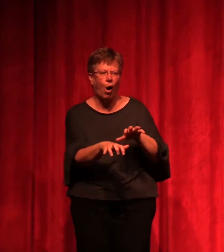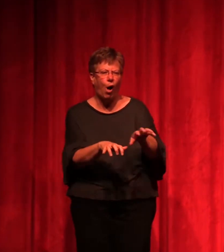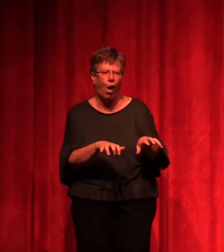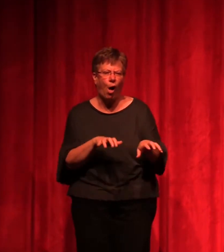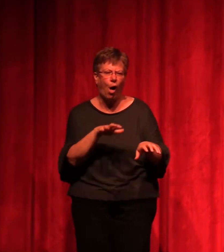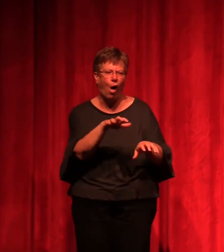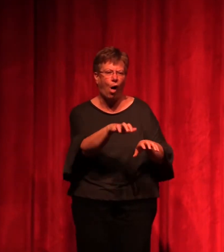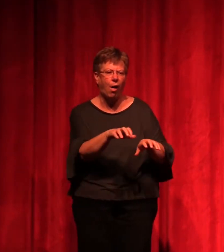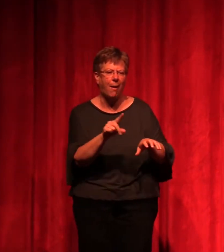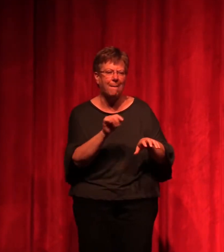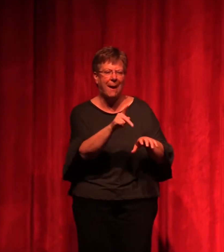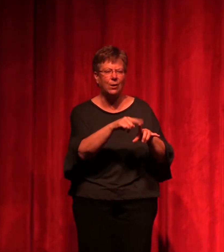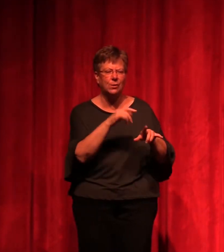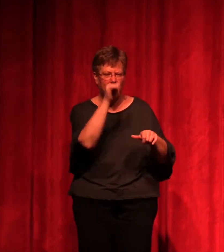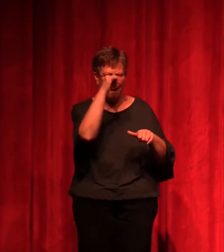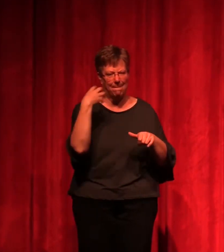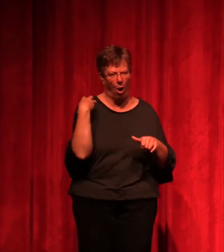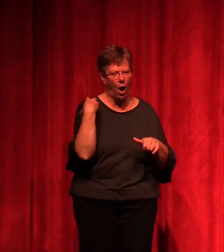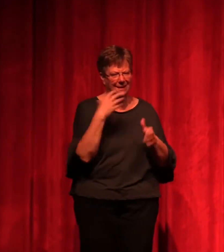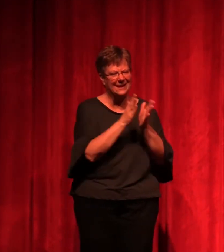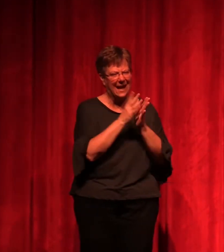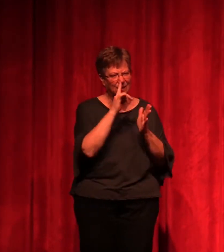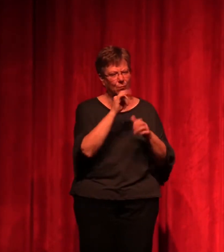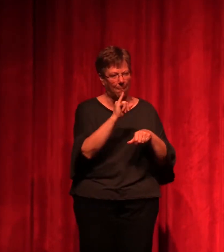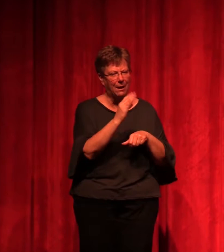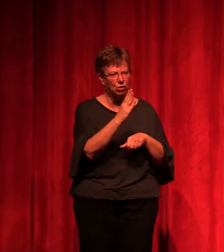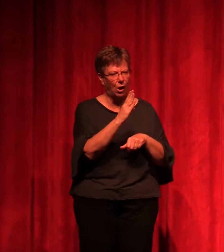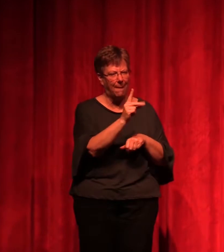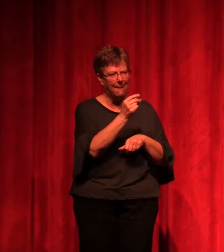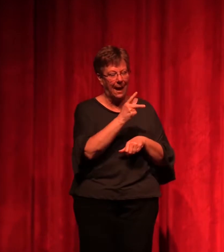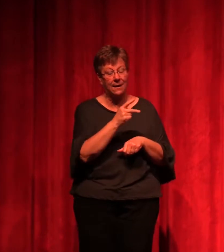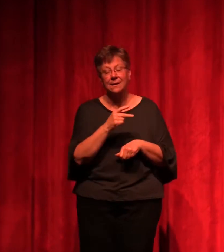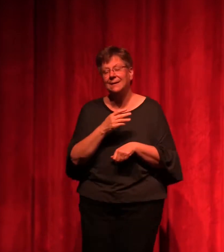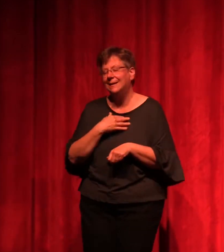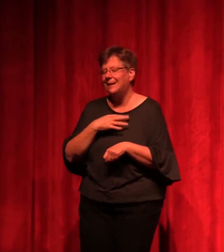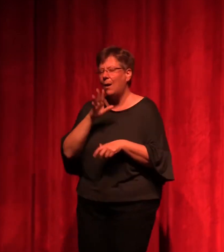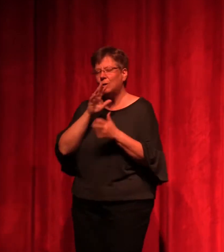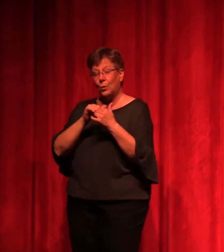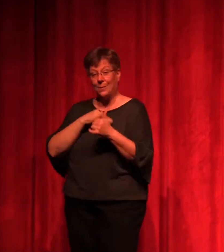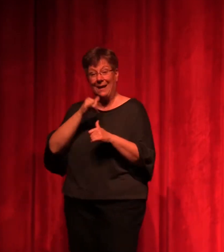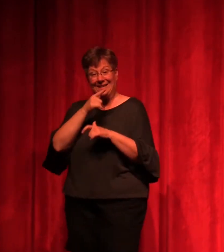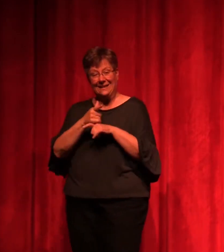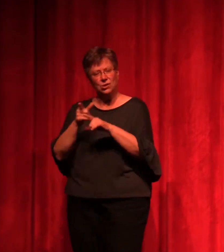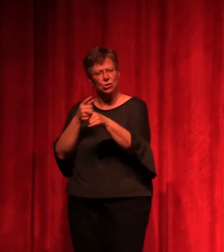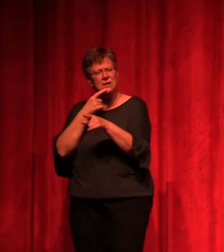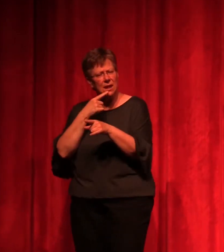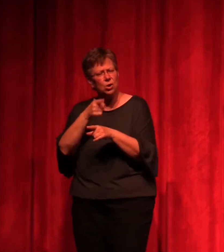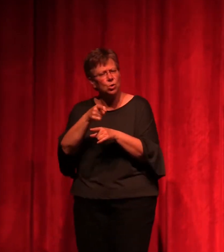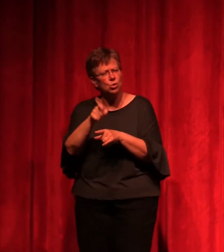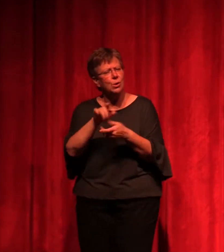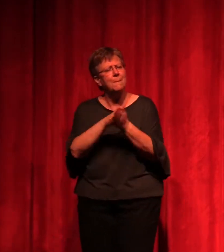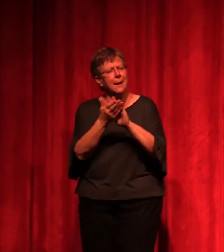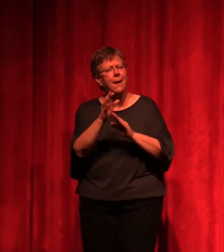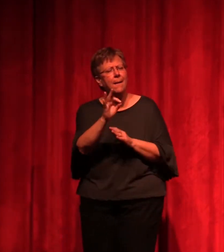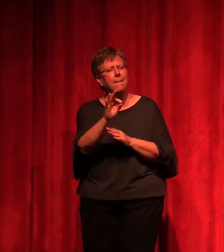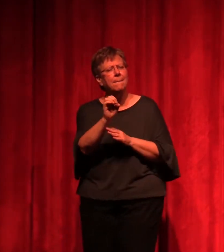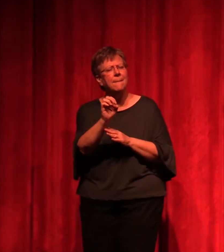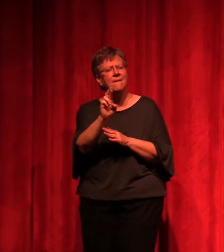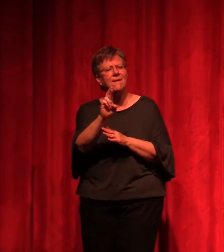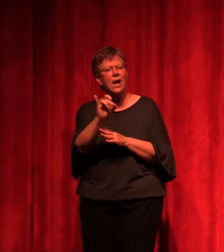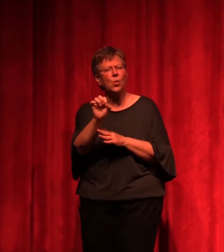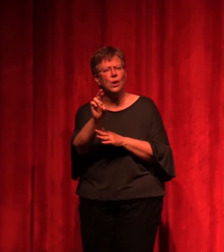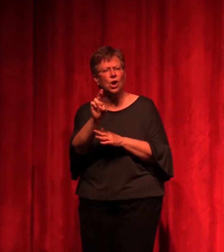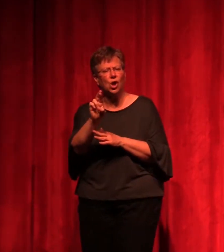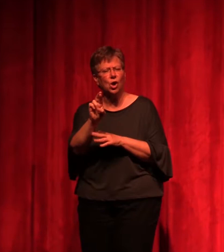job back. And I was talking to my sister, and she said, "You know what you should do? You would be really good at this. You should be a farrier." And